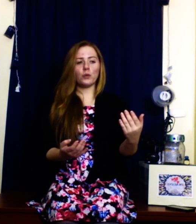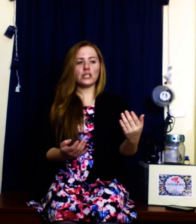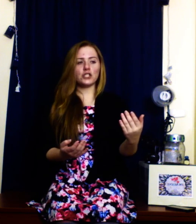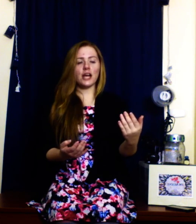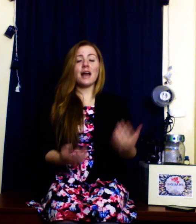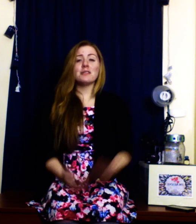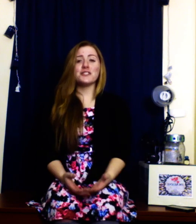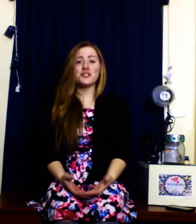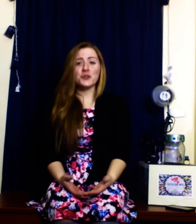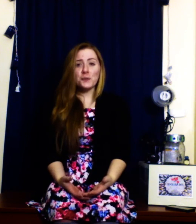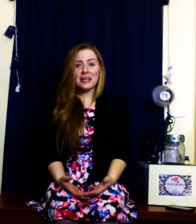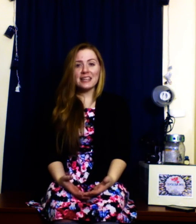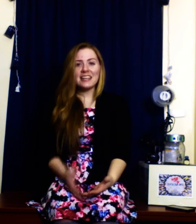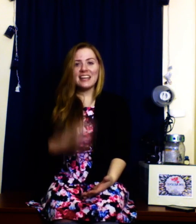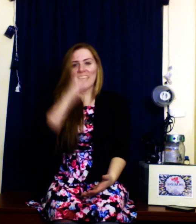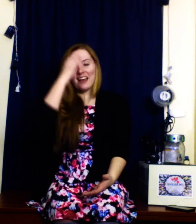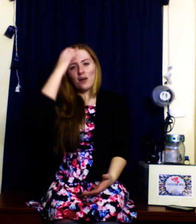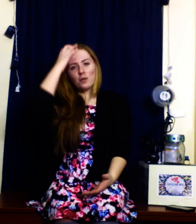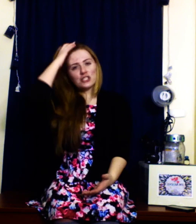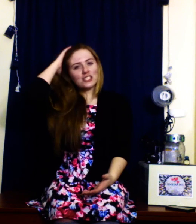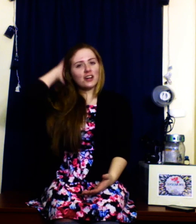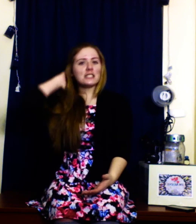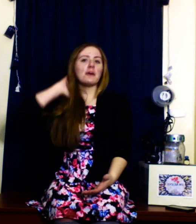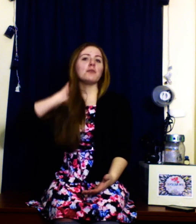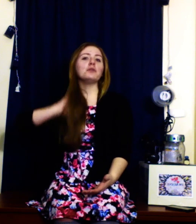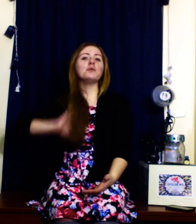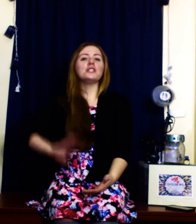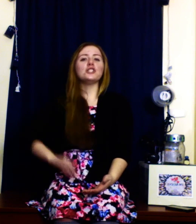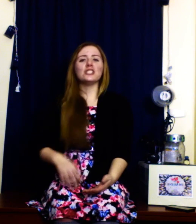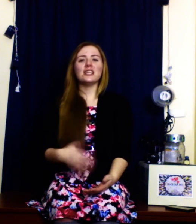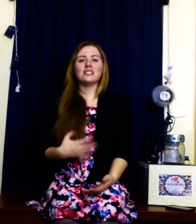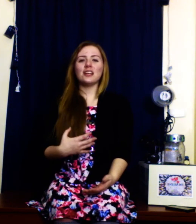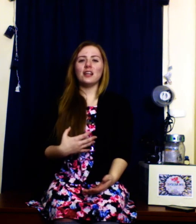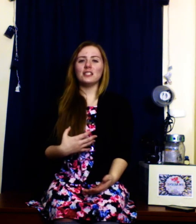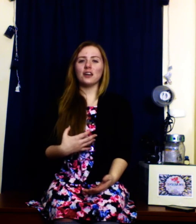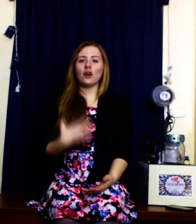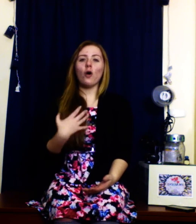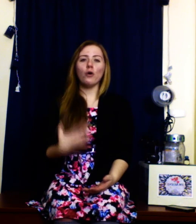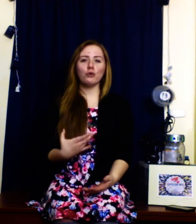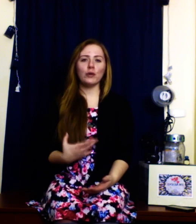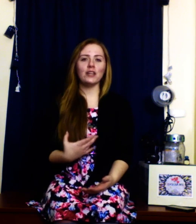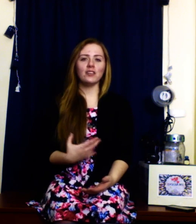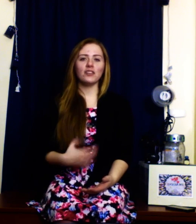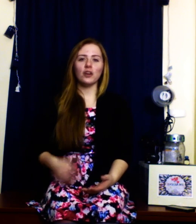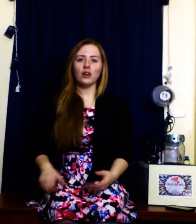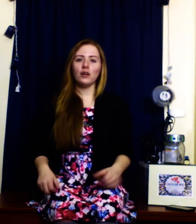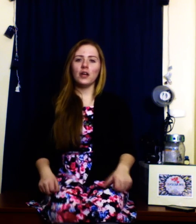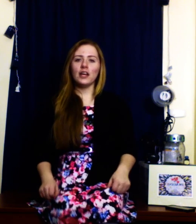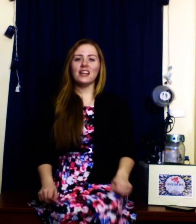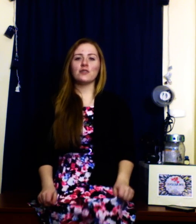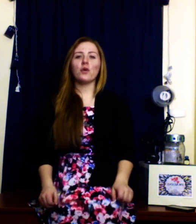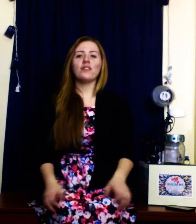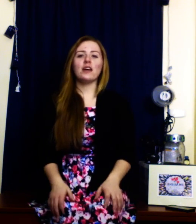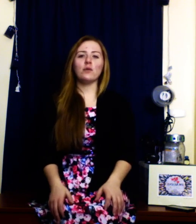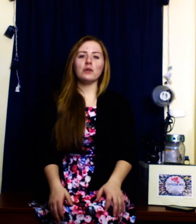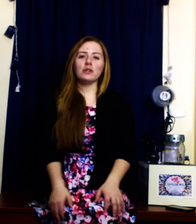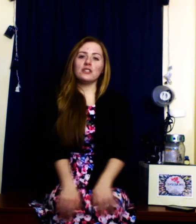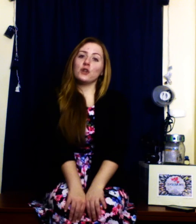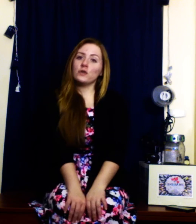which I'm assuming when she talks about the blue wind, it's a cold wind. It's one that we would associate